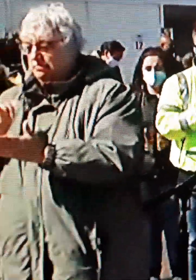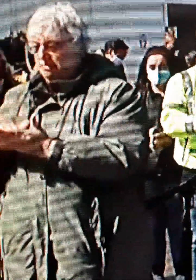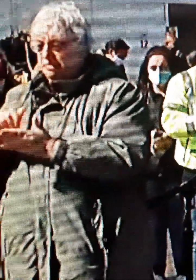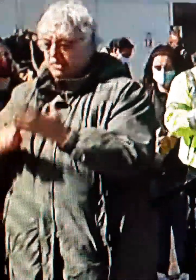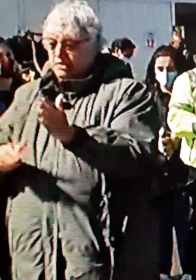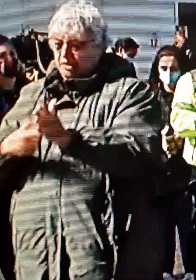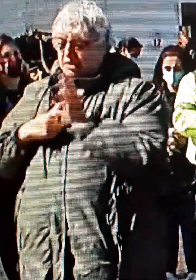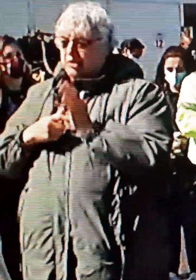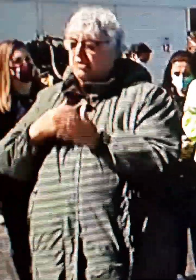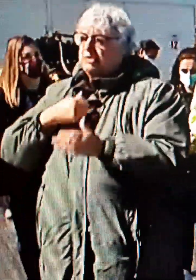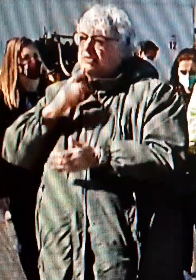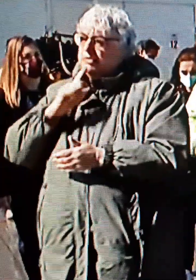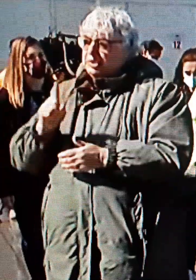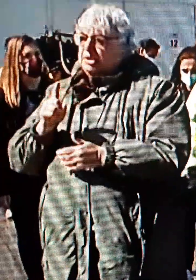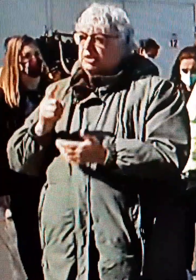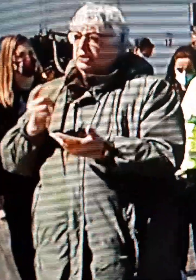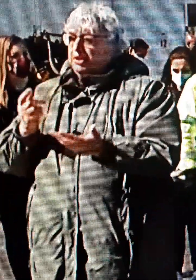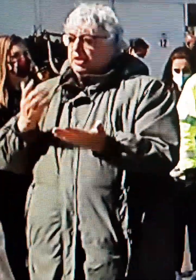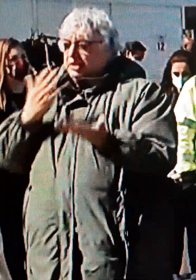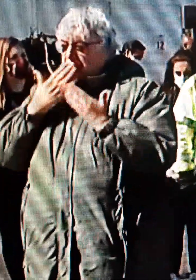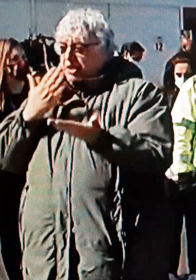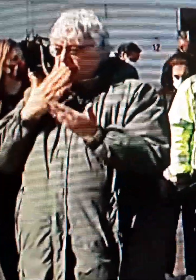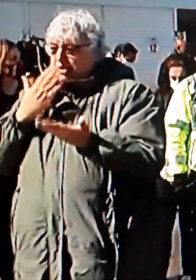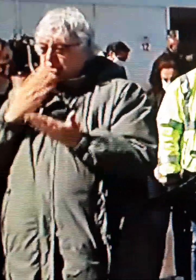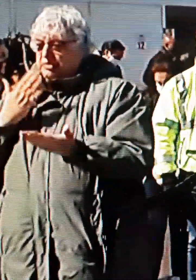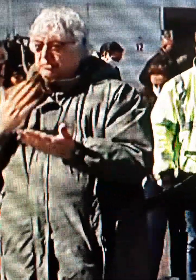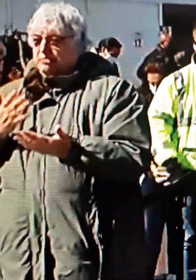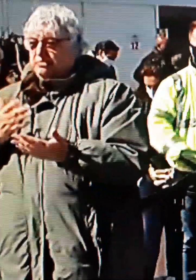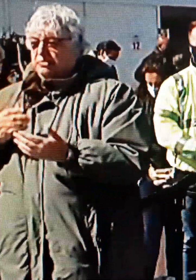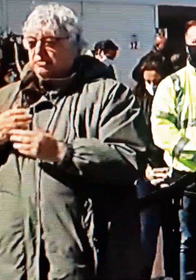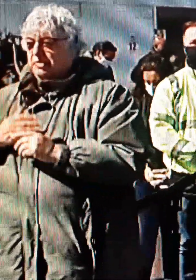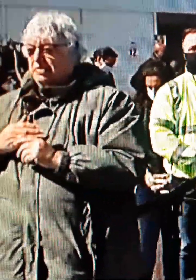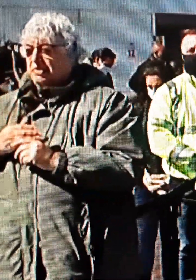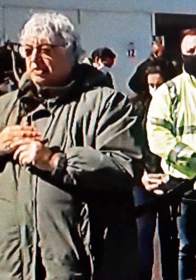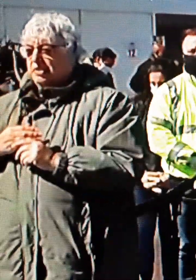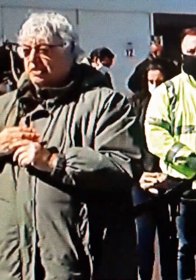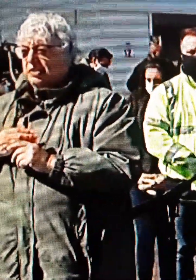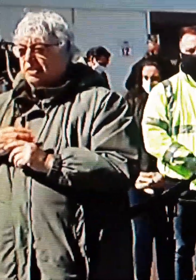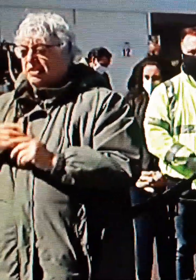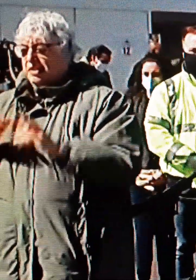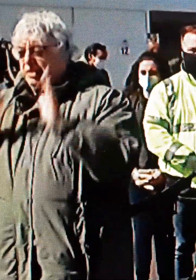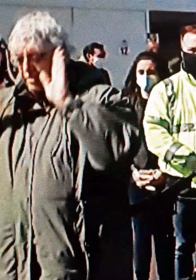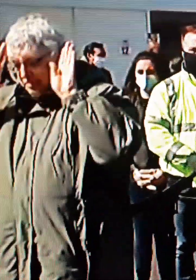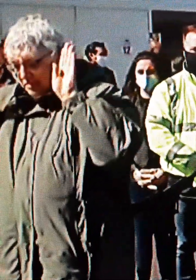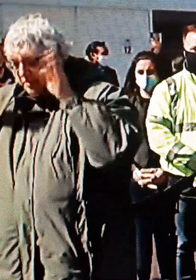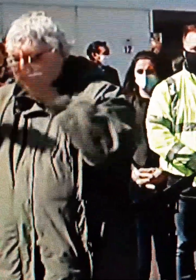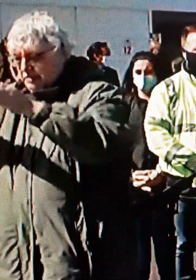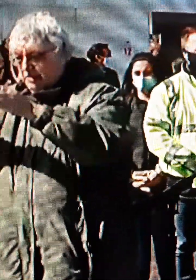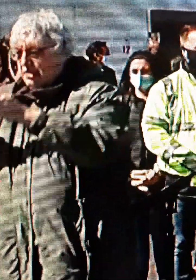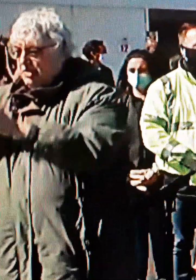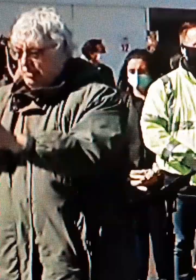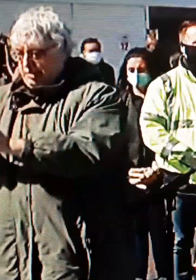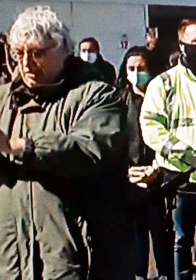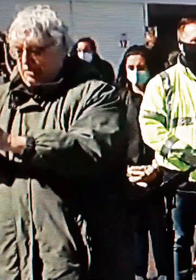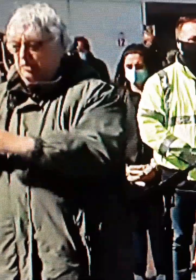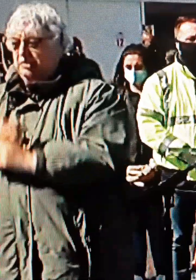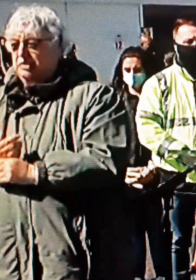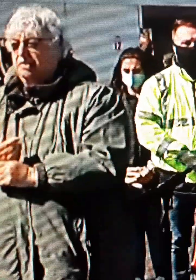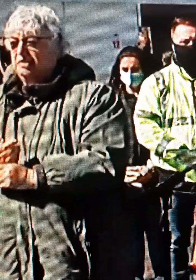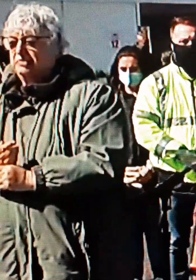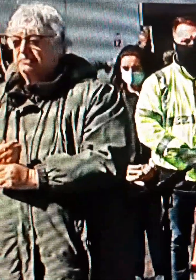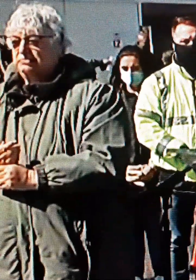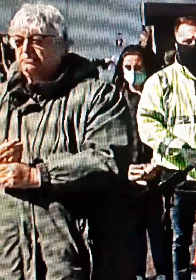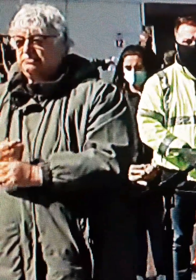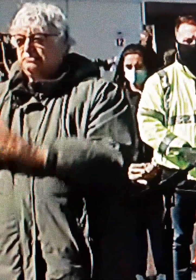taken. So I really want to thank them for just being laser focused. I want to thank people in the city of Houston